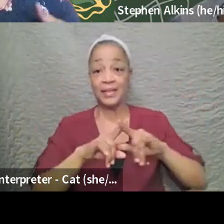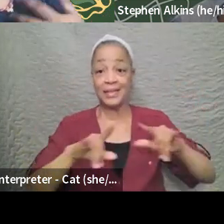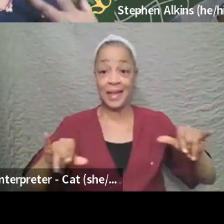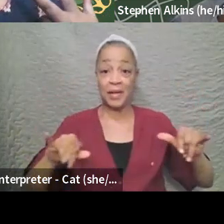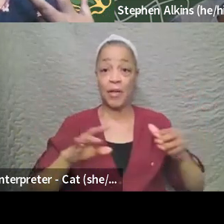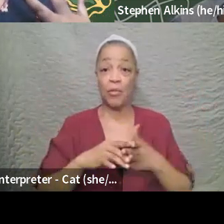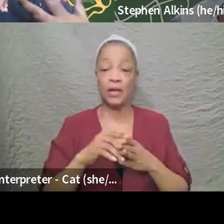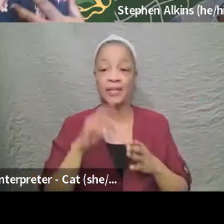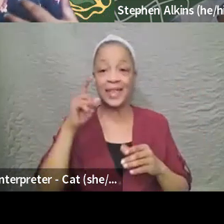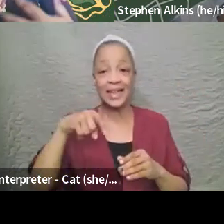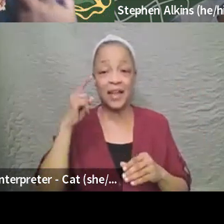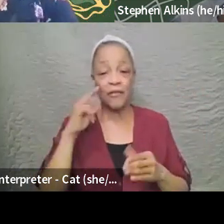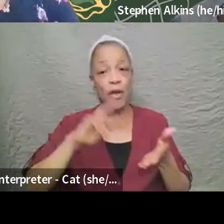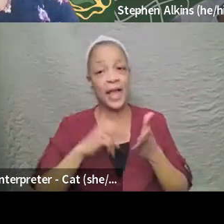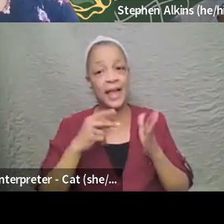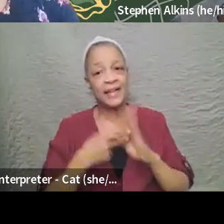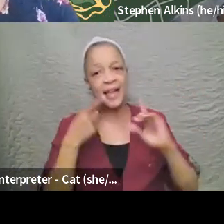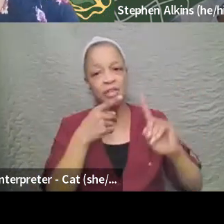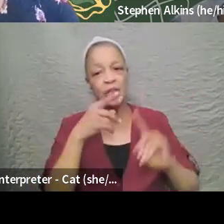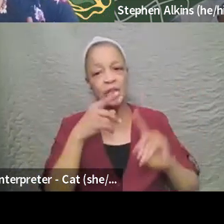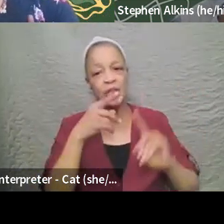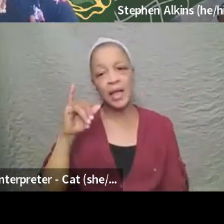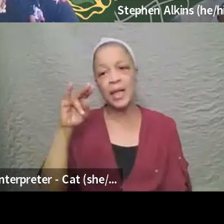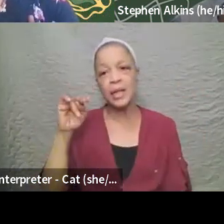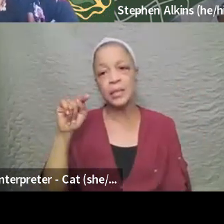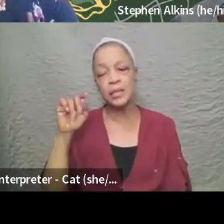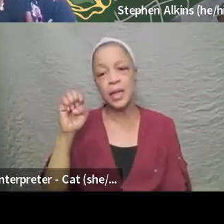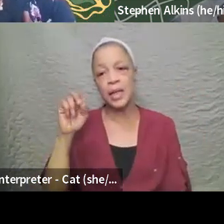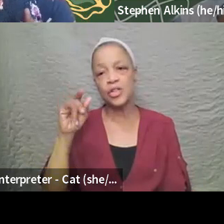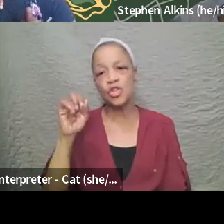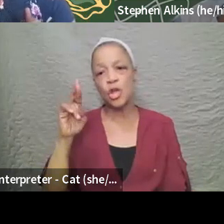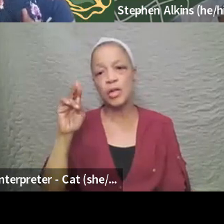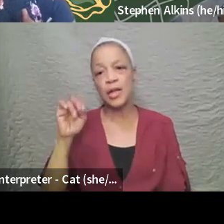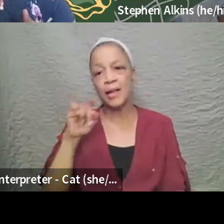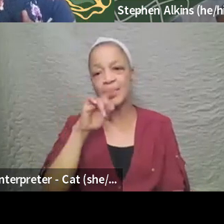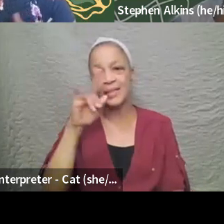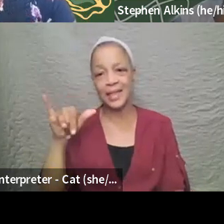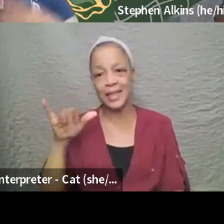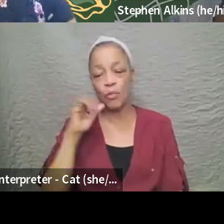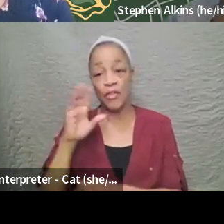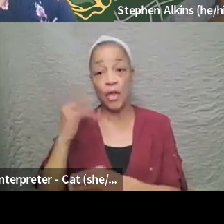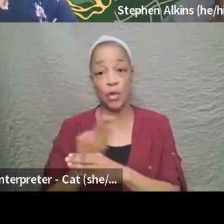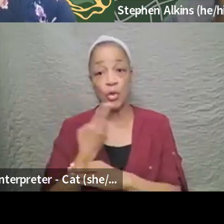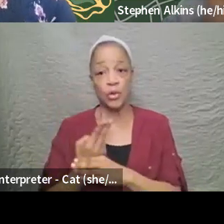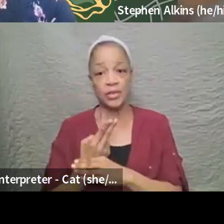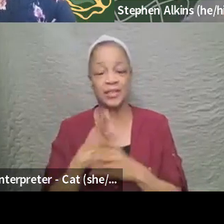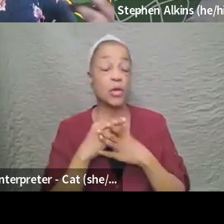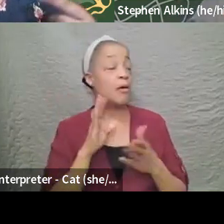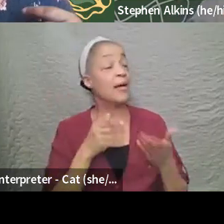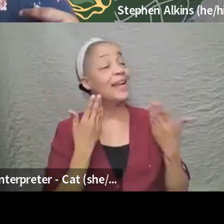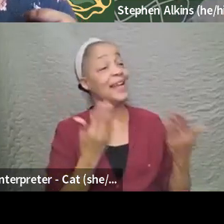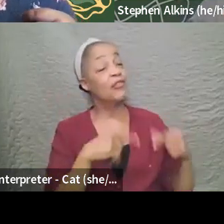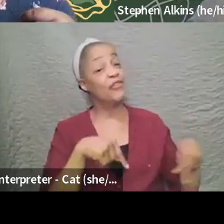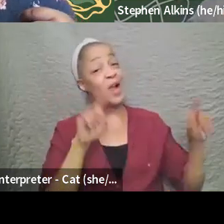for intentionality with their use. And so I think it's more than just, here's a framework, go use